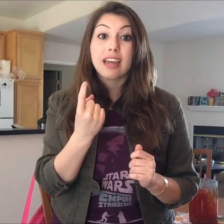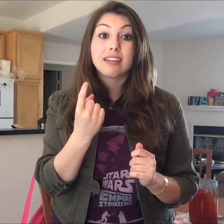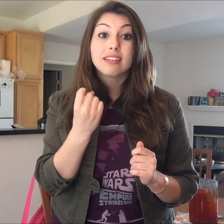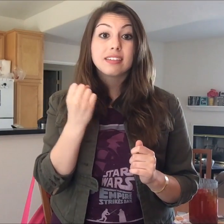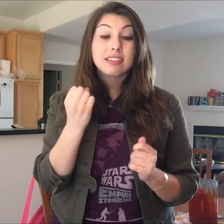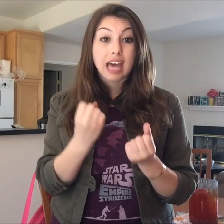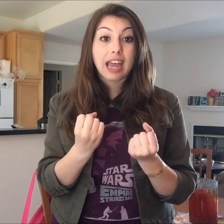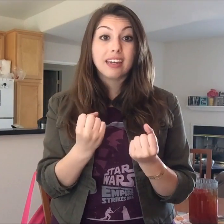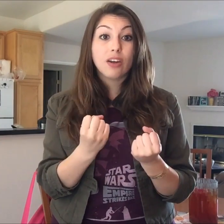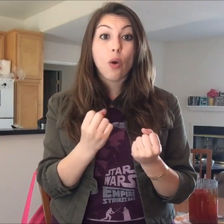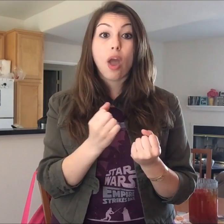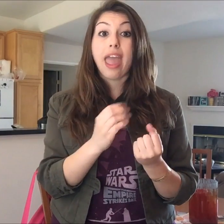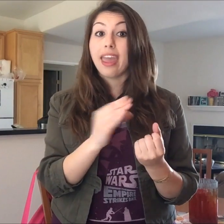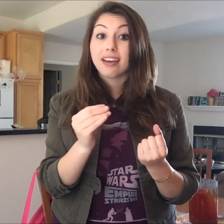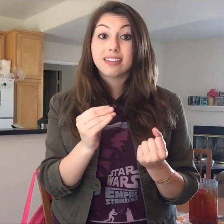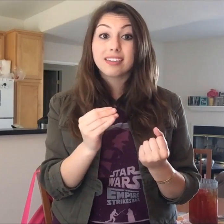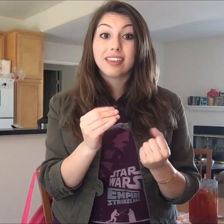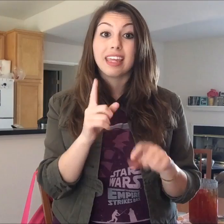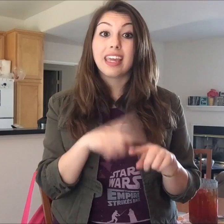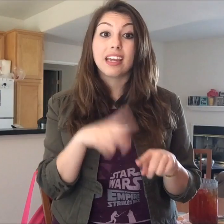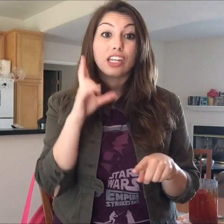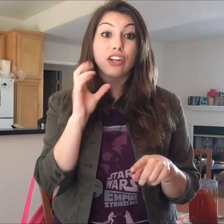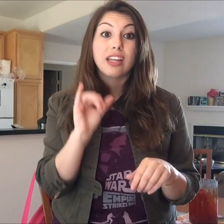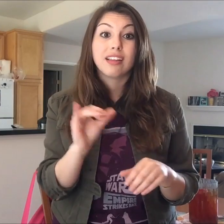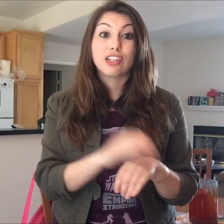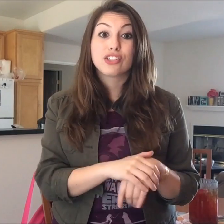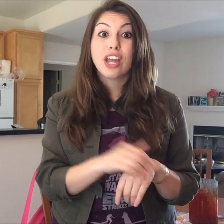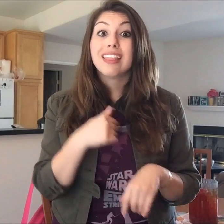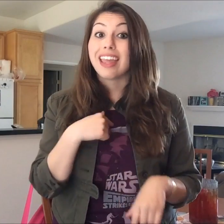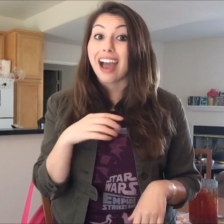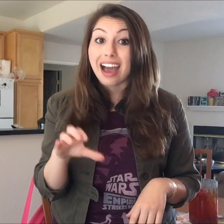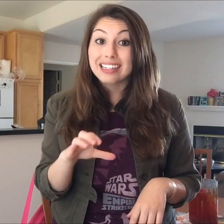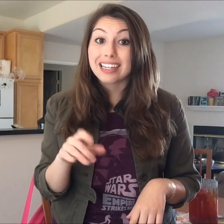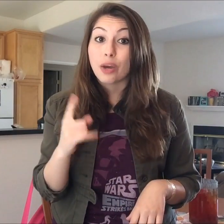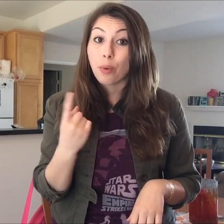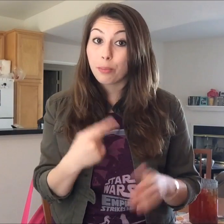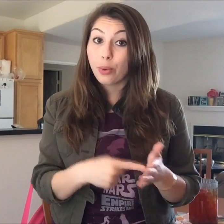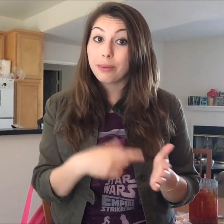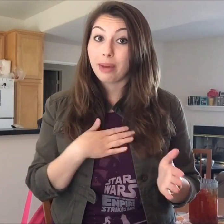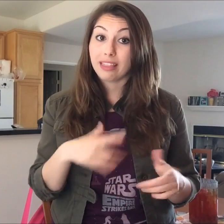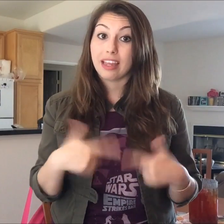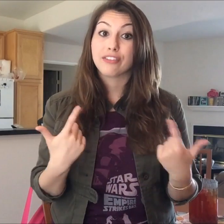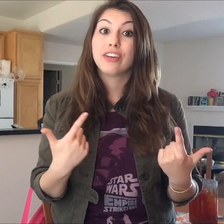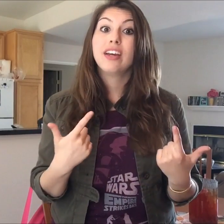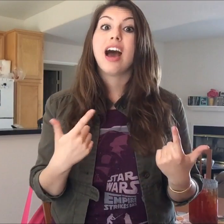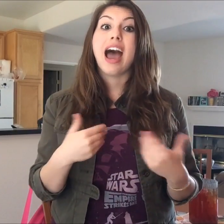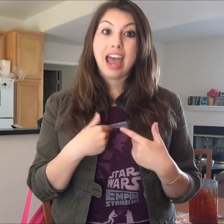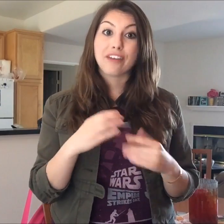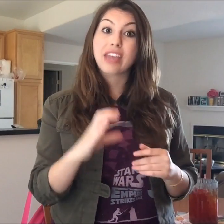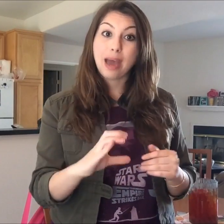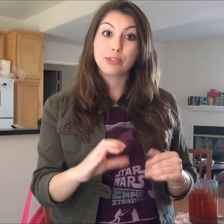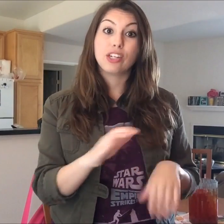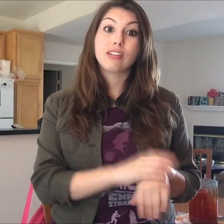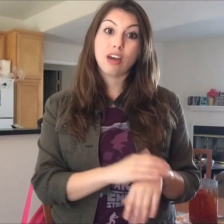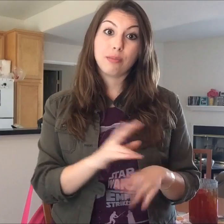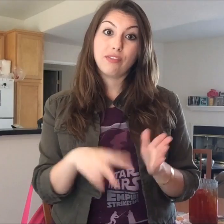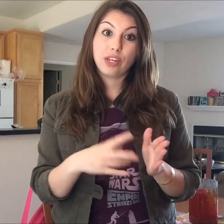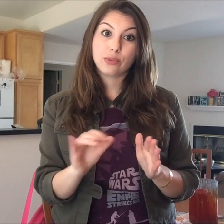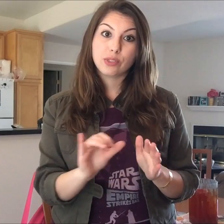understand sign and they can't hear English, like I did at one point in my life, I have captionings on my videos as